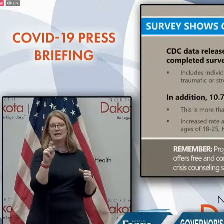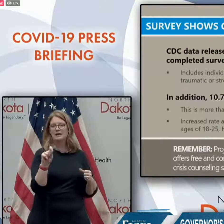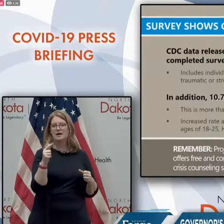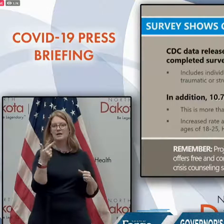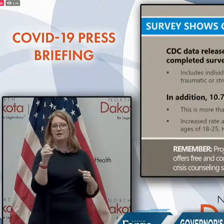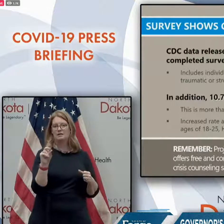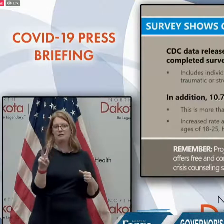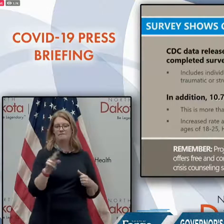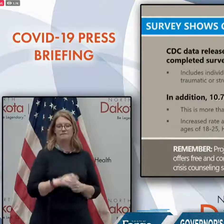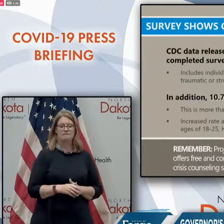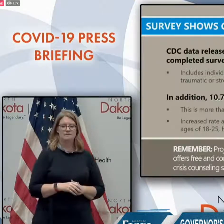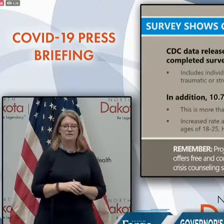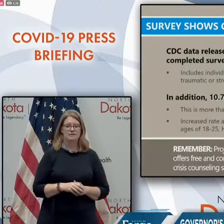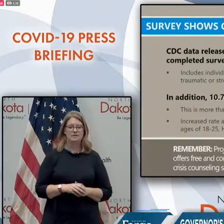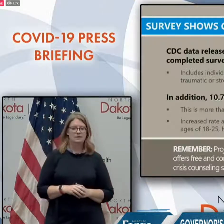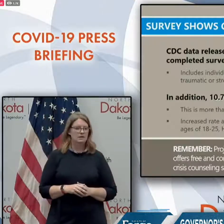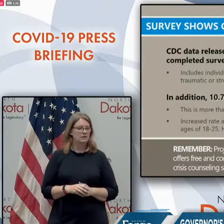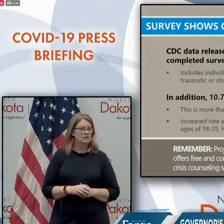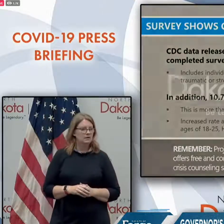behavioralhealth.nd.gov.